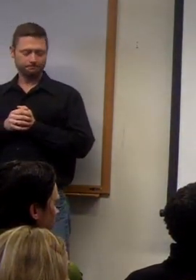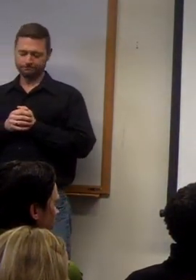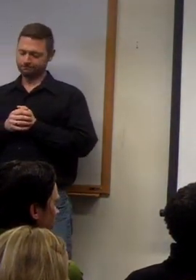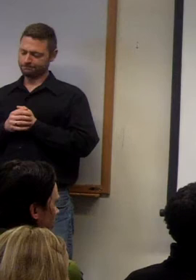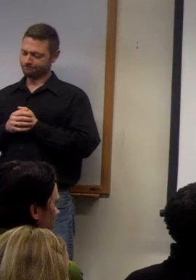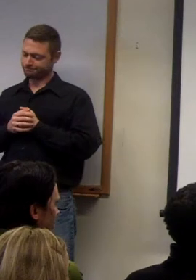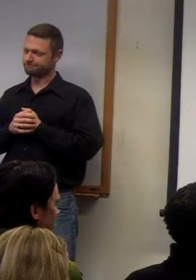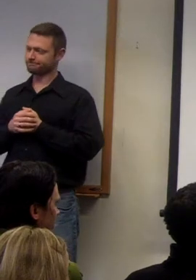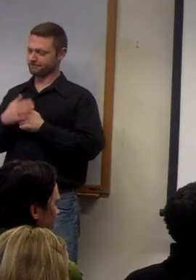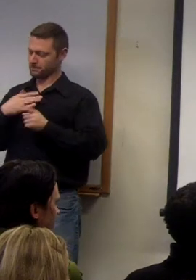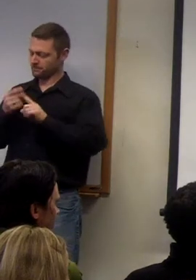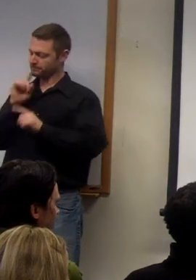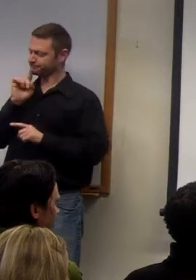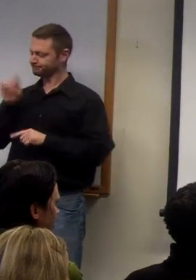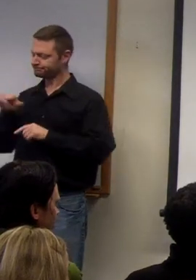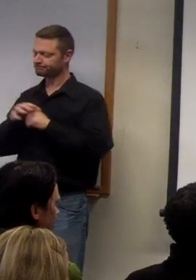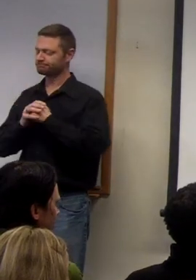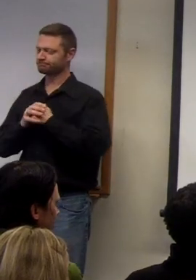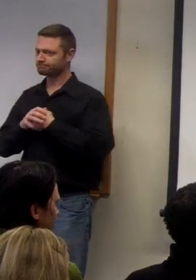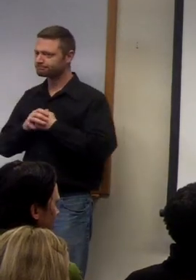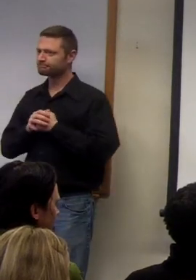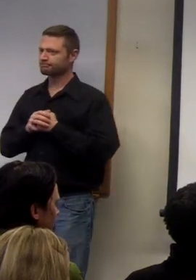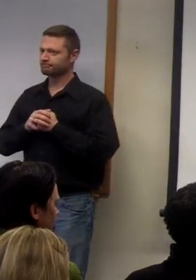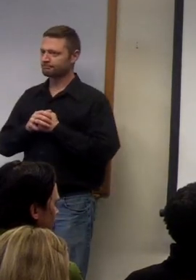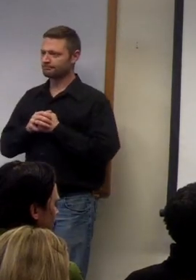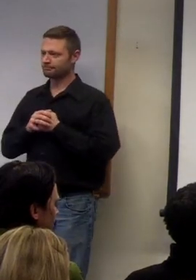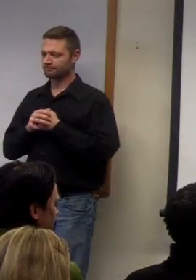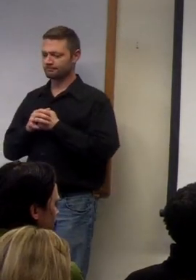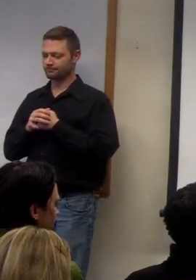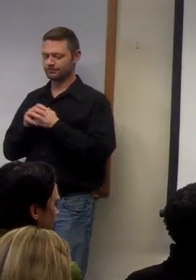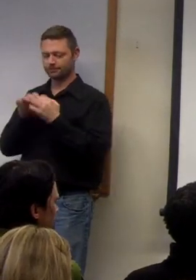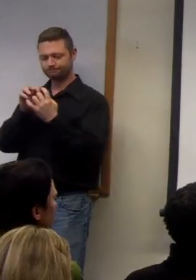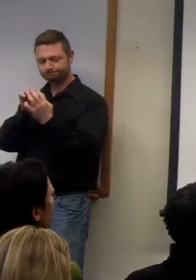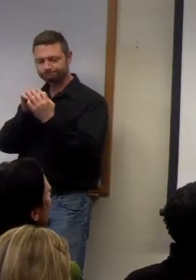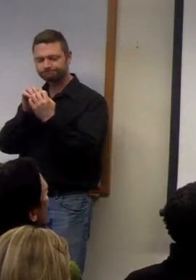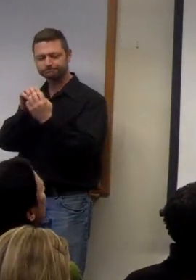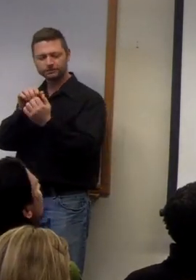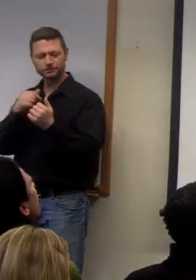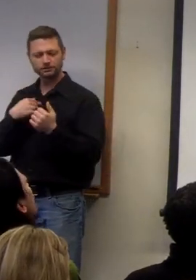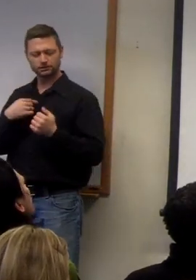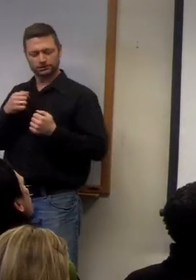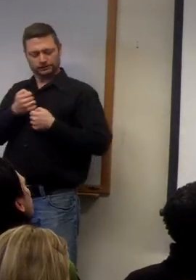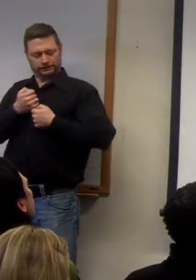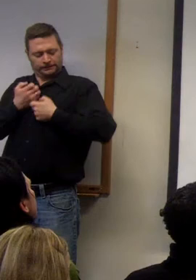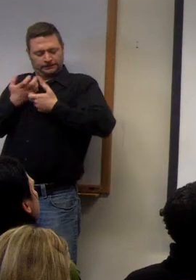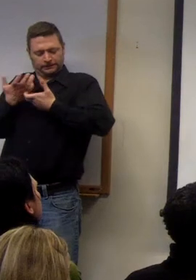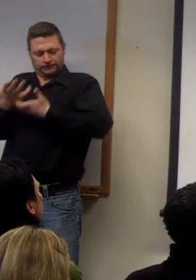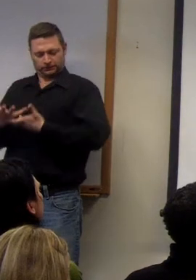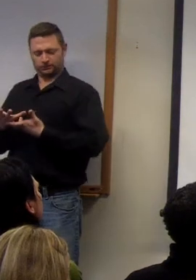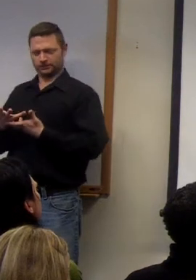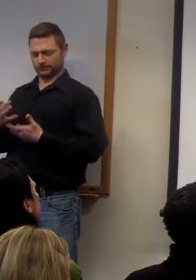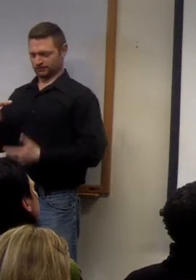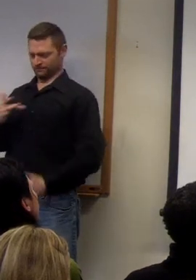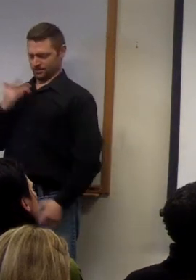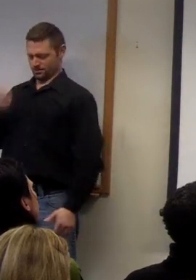And then she said something else to me. And we kind of went back and forth, and she essentially expressed to me that